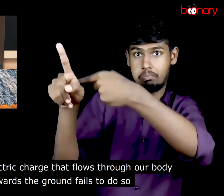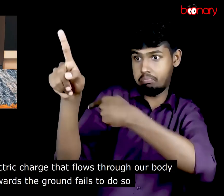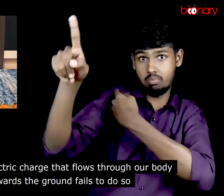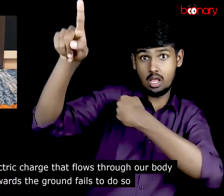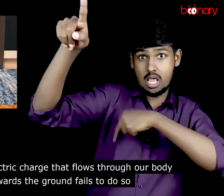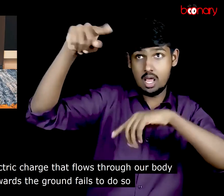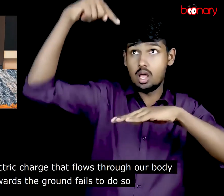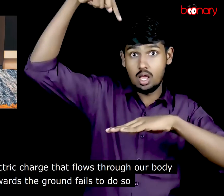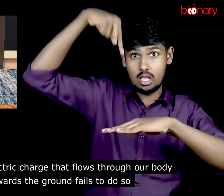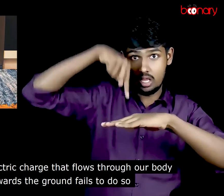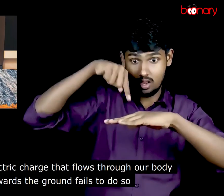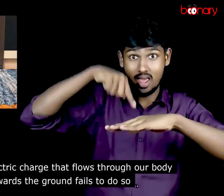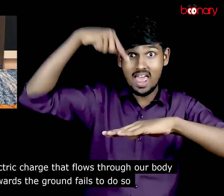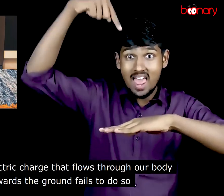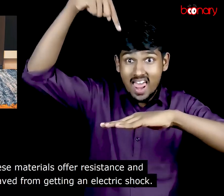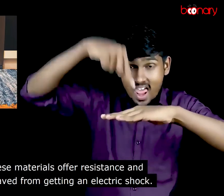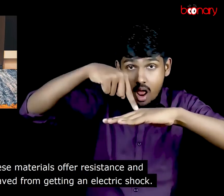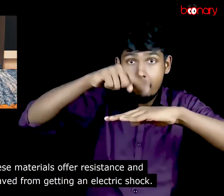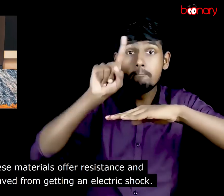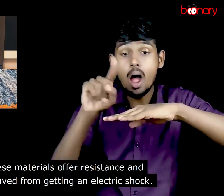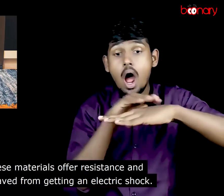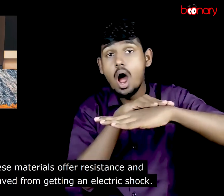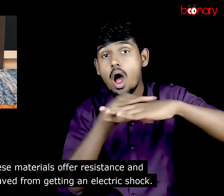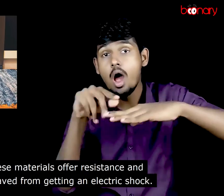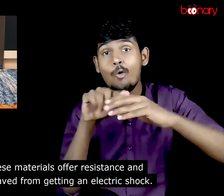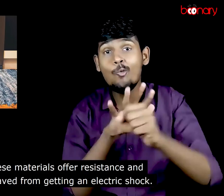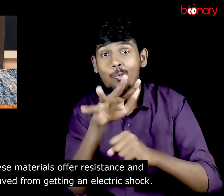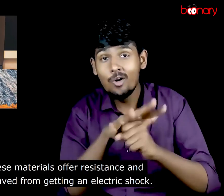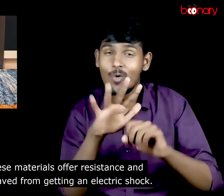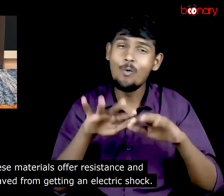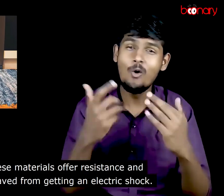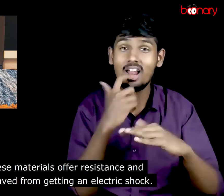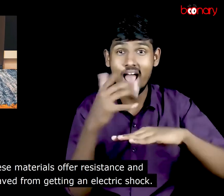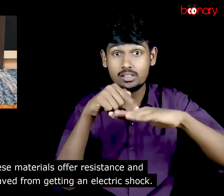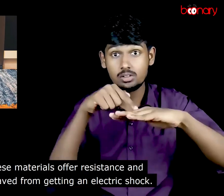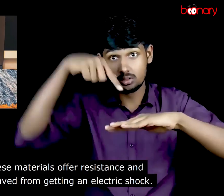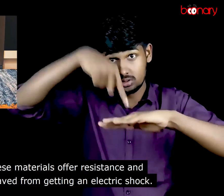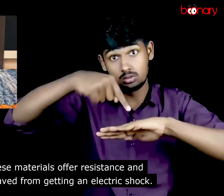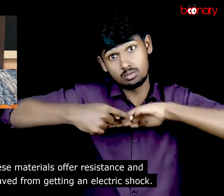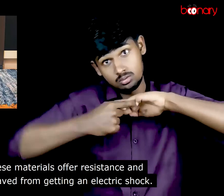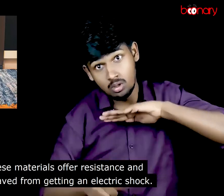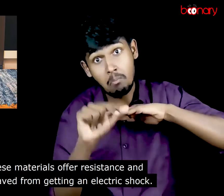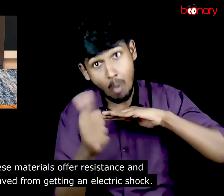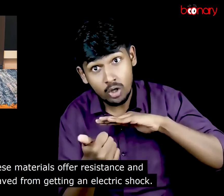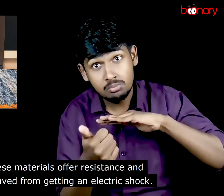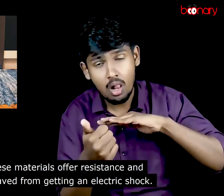ground fails to do so, as these materials offer resistance and